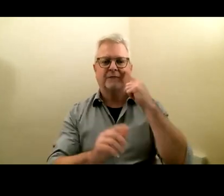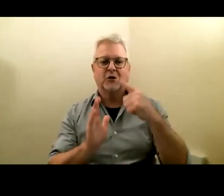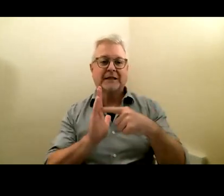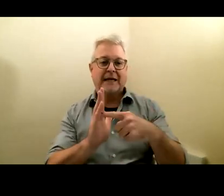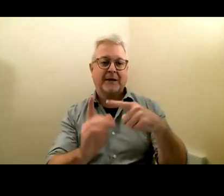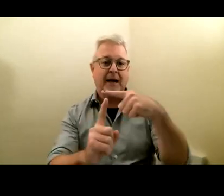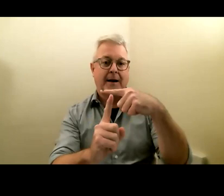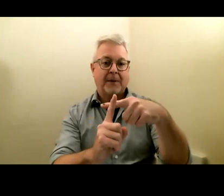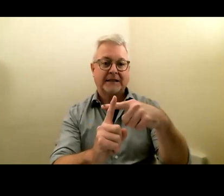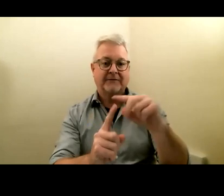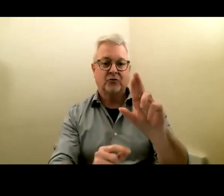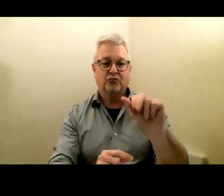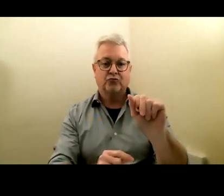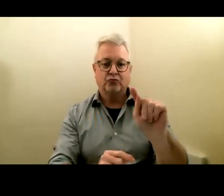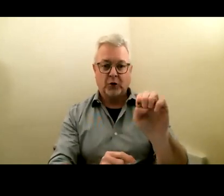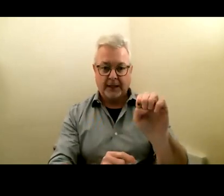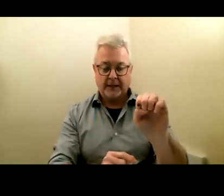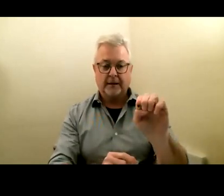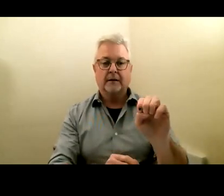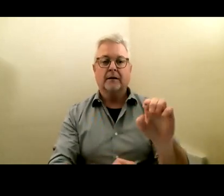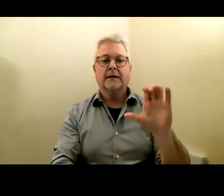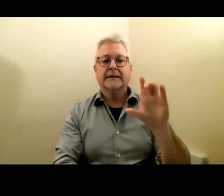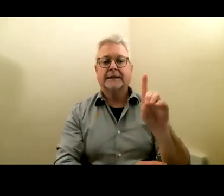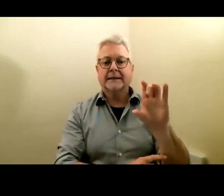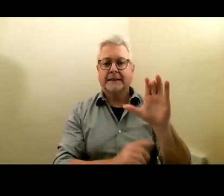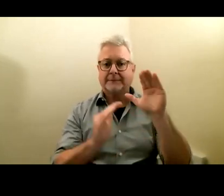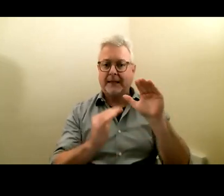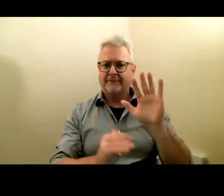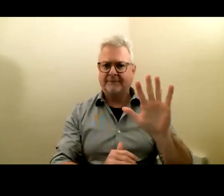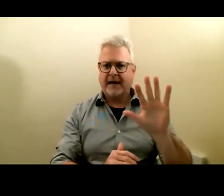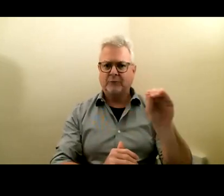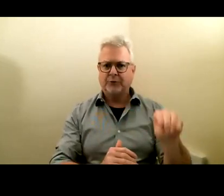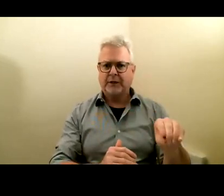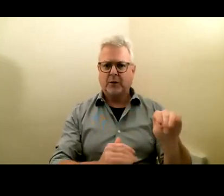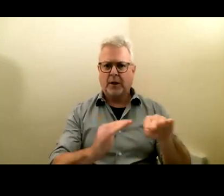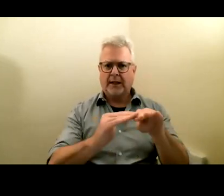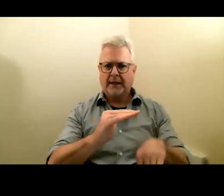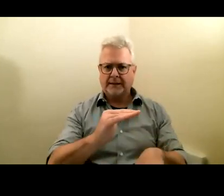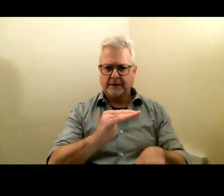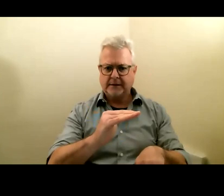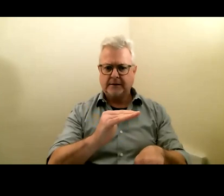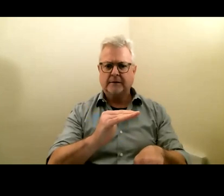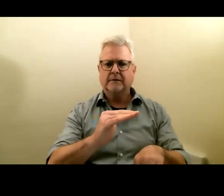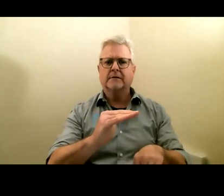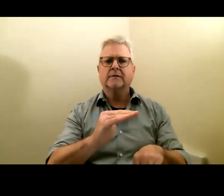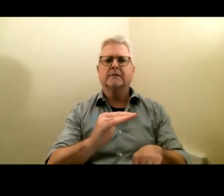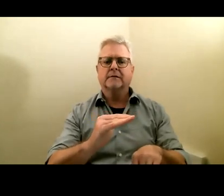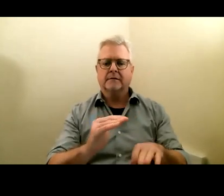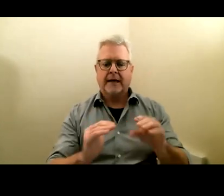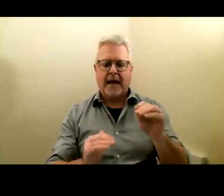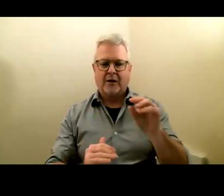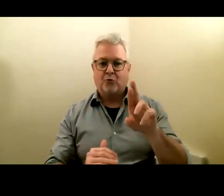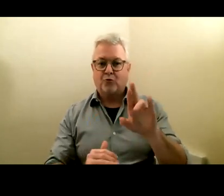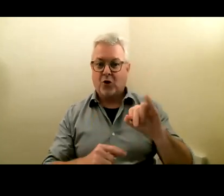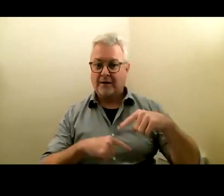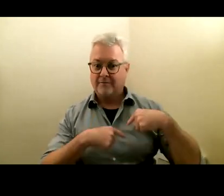that the CDC has set. So the percent positive rate, the CDC is saying 5% or